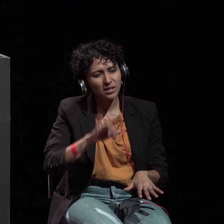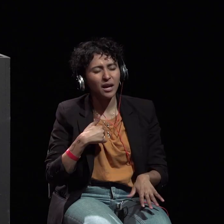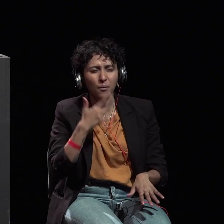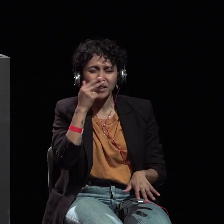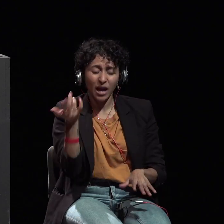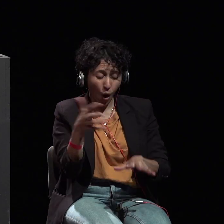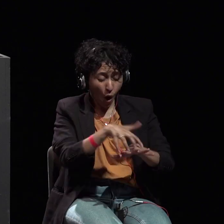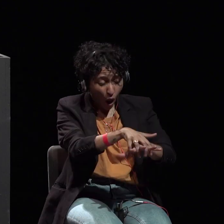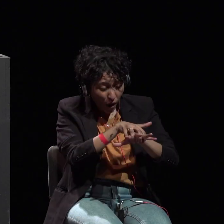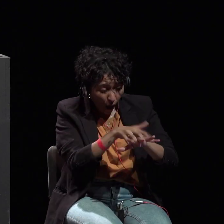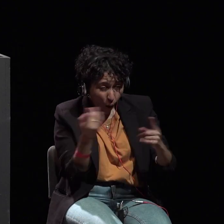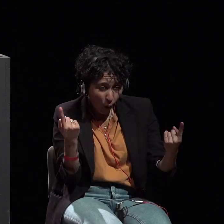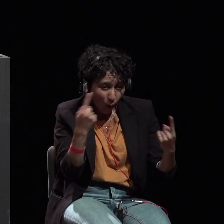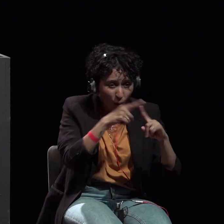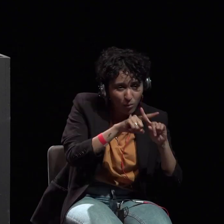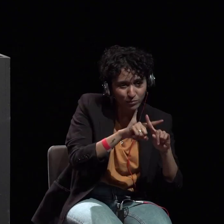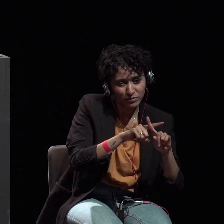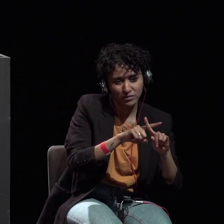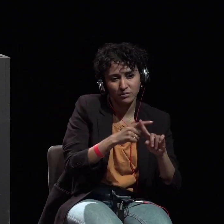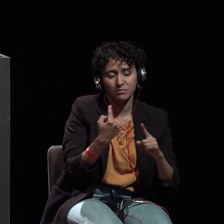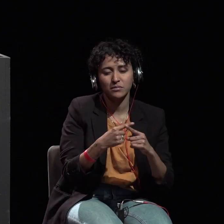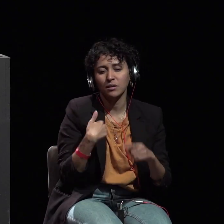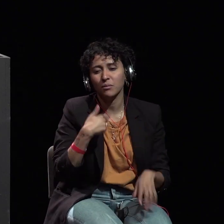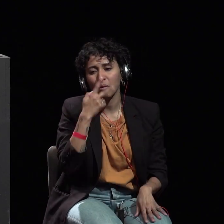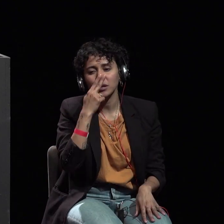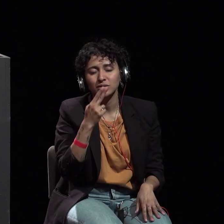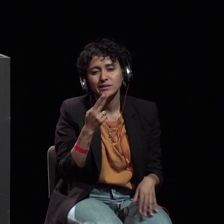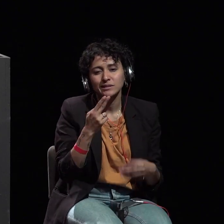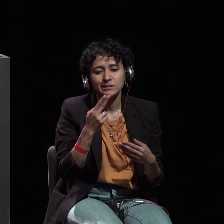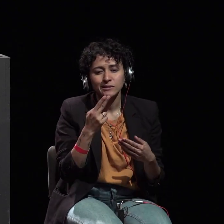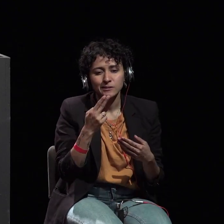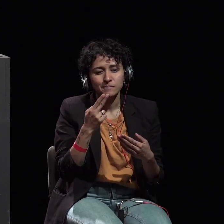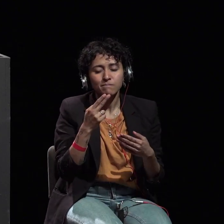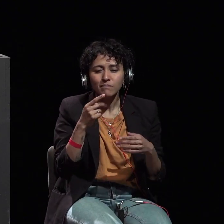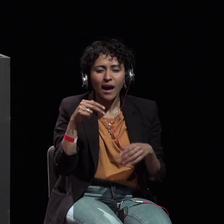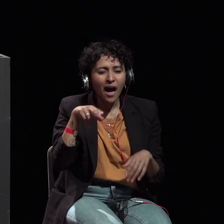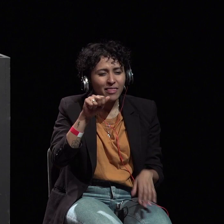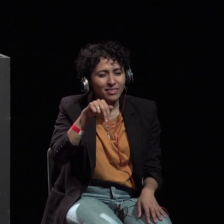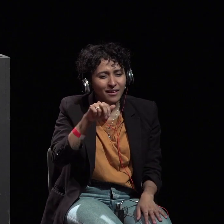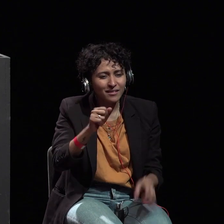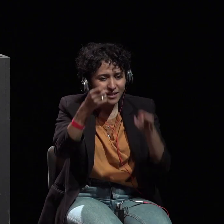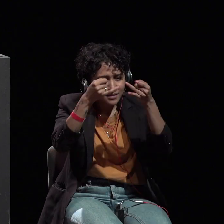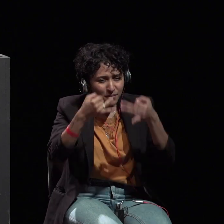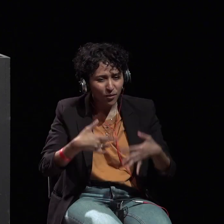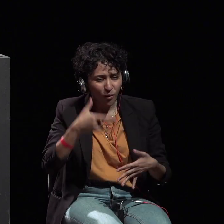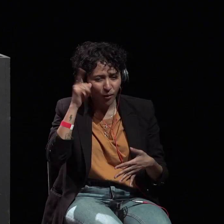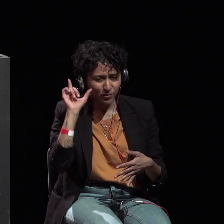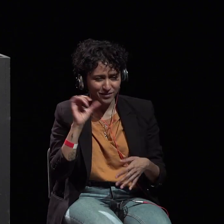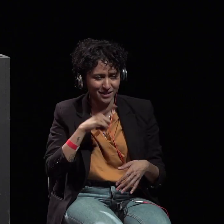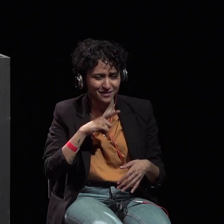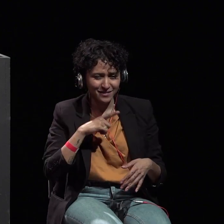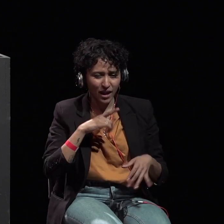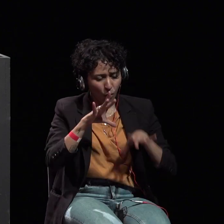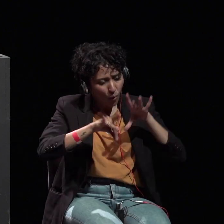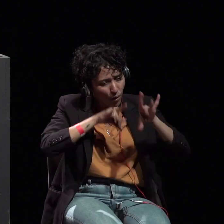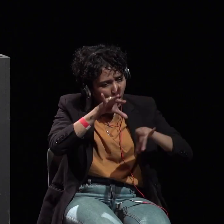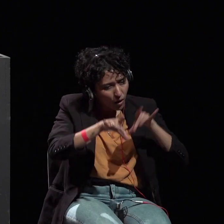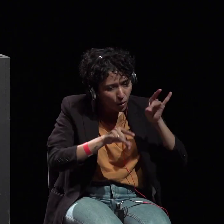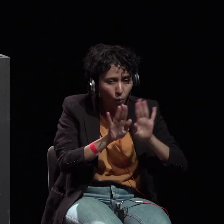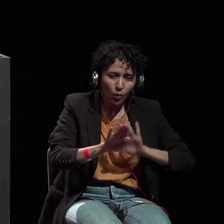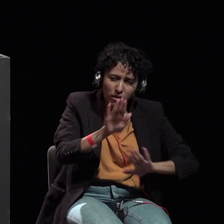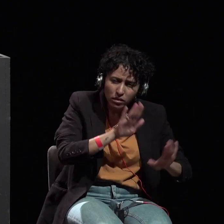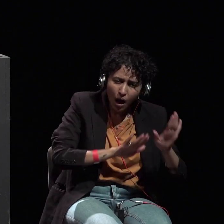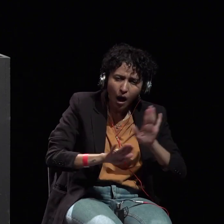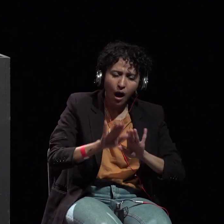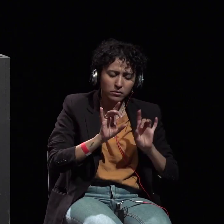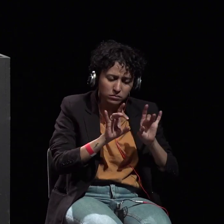offer the kind of curatorial care that Nana persuasively argued for yesterday. But it was important for us to take the belongings out of a state of concealment,